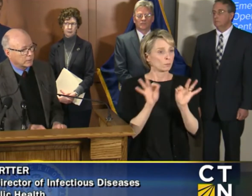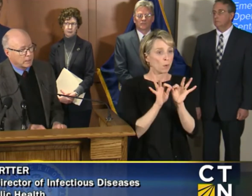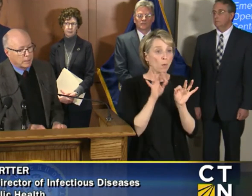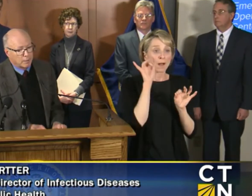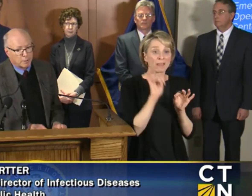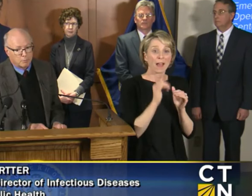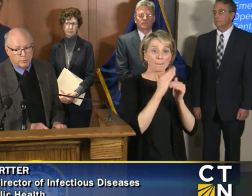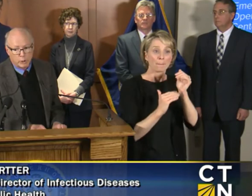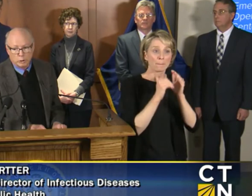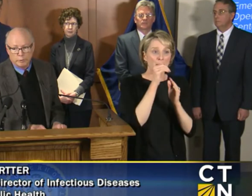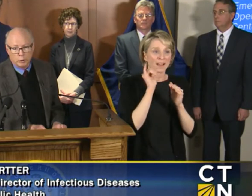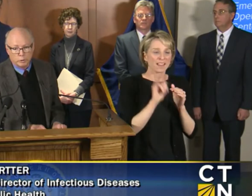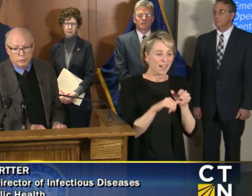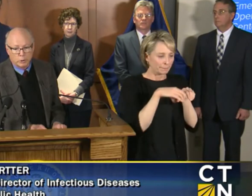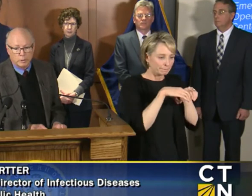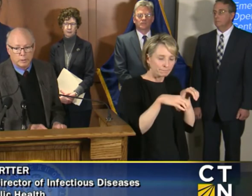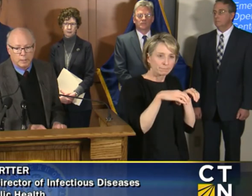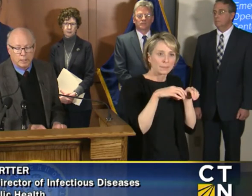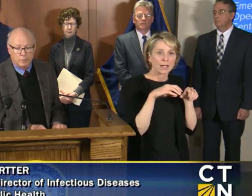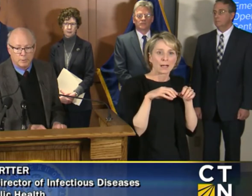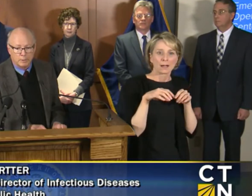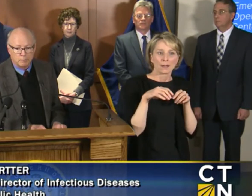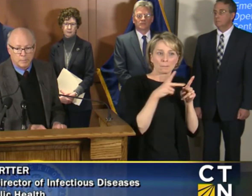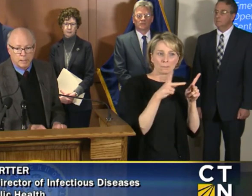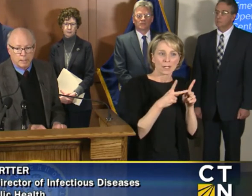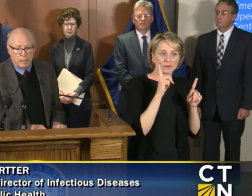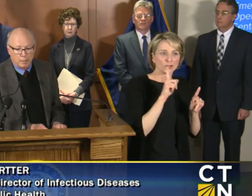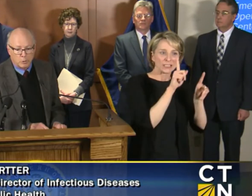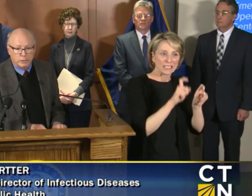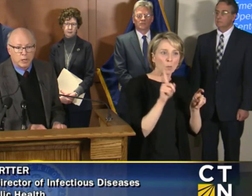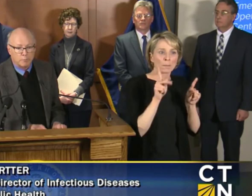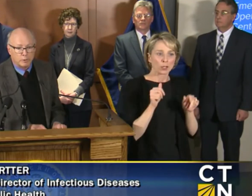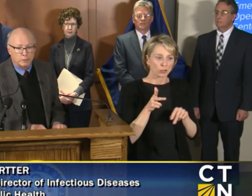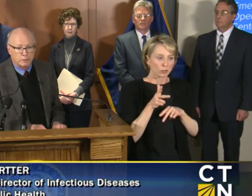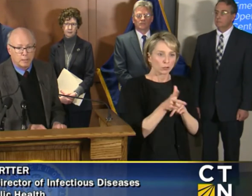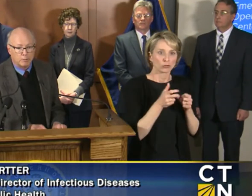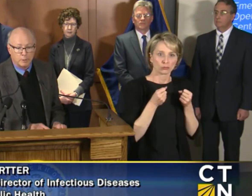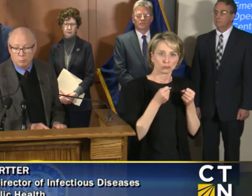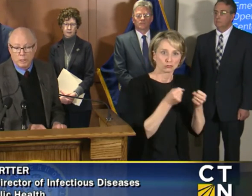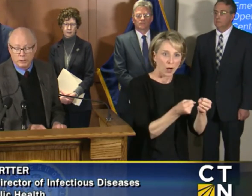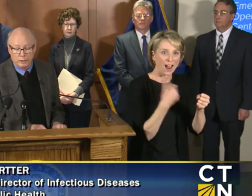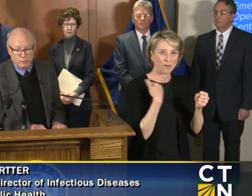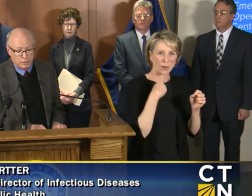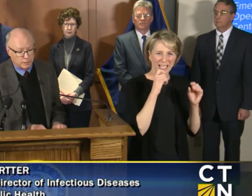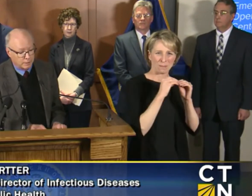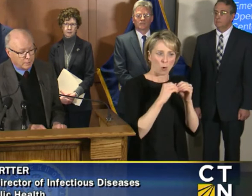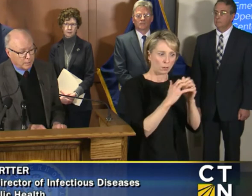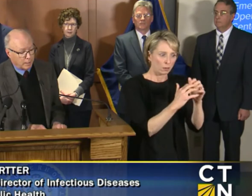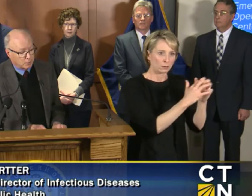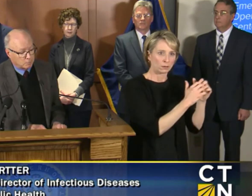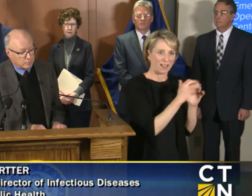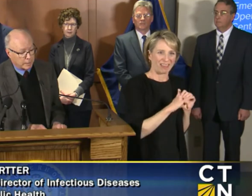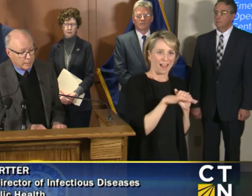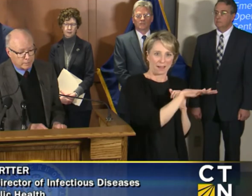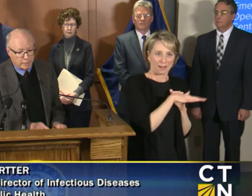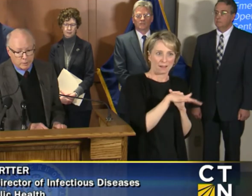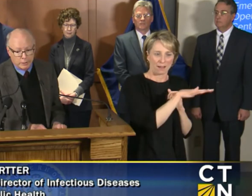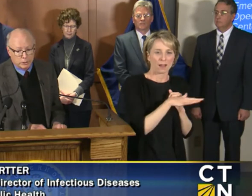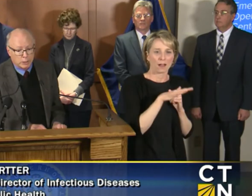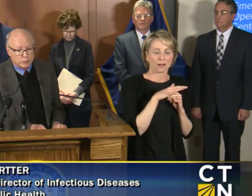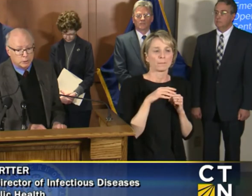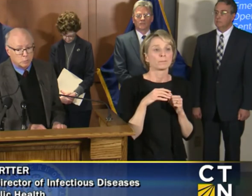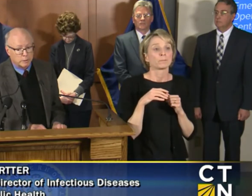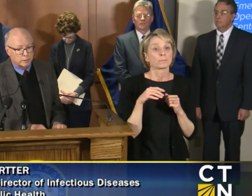testing. For those of you who just heard the press conference, the president,